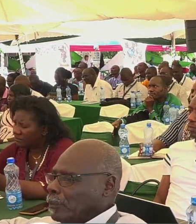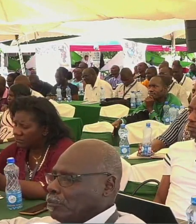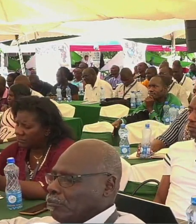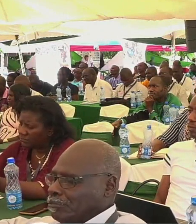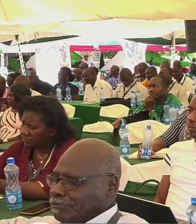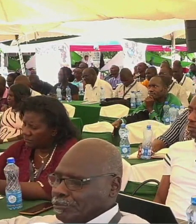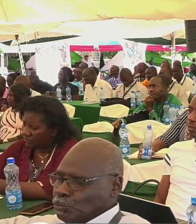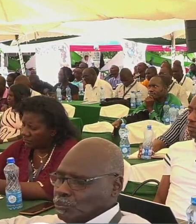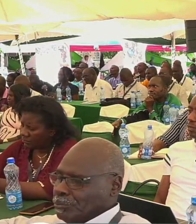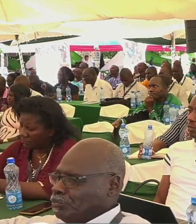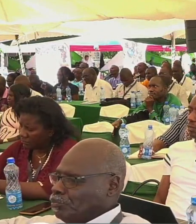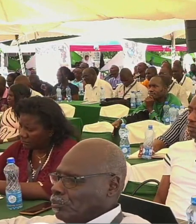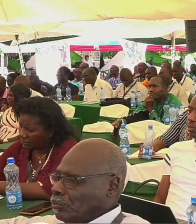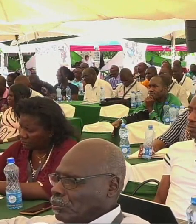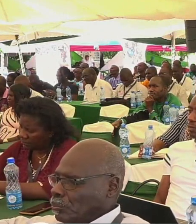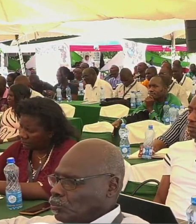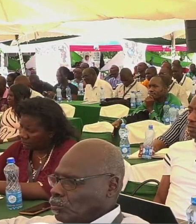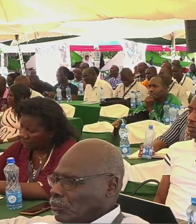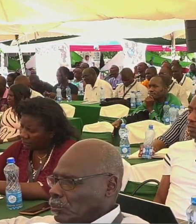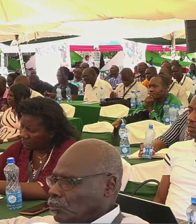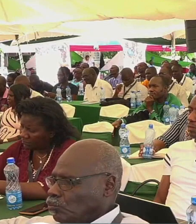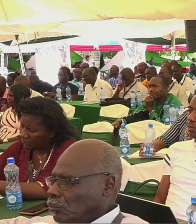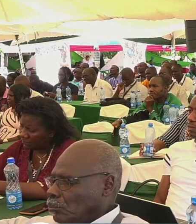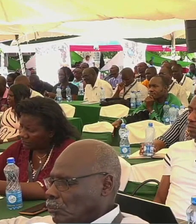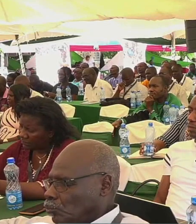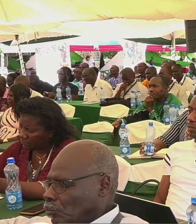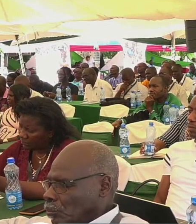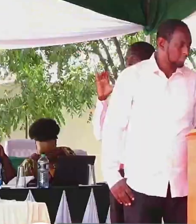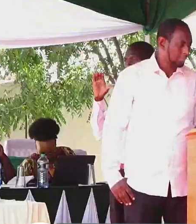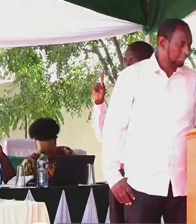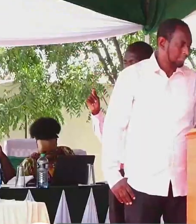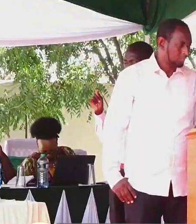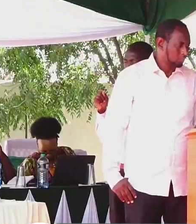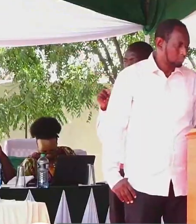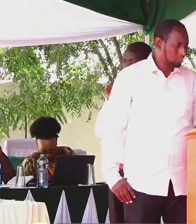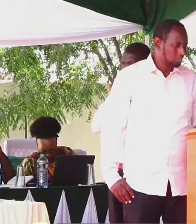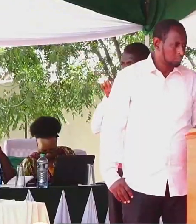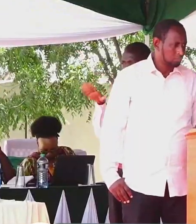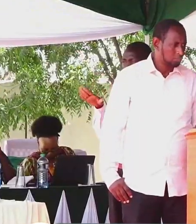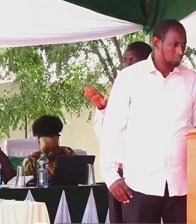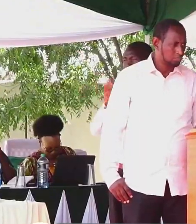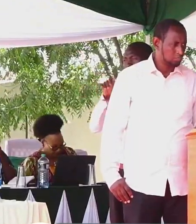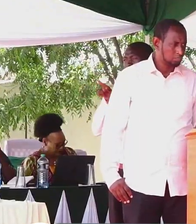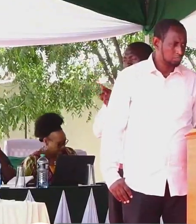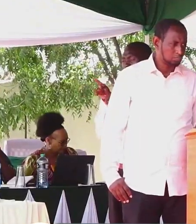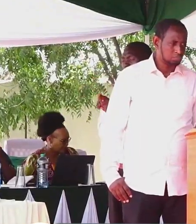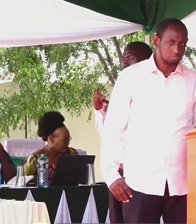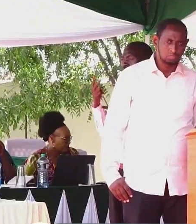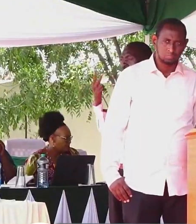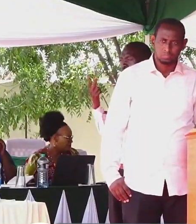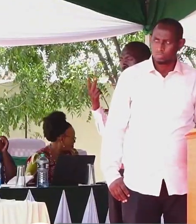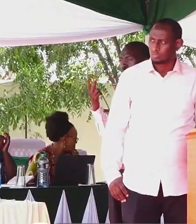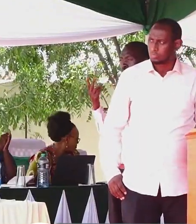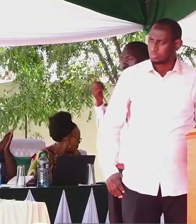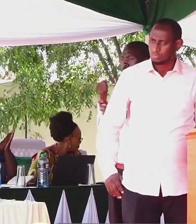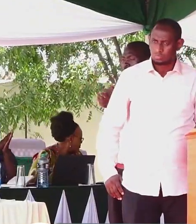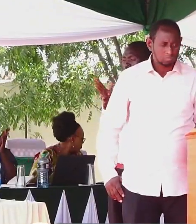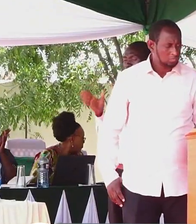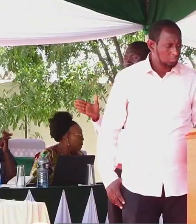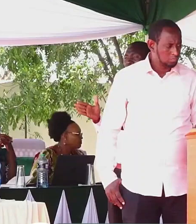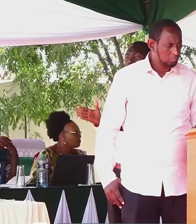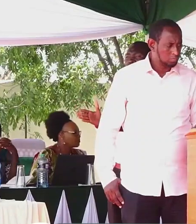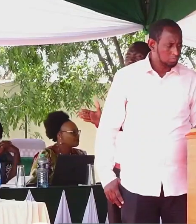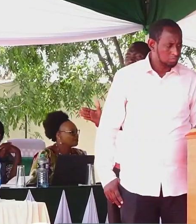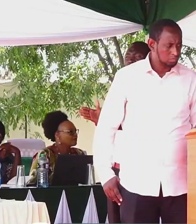Minhaj, CEC for Education, ICT, and Information. I have come with two of my officers. We